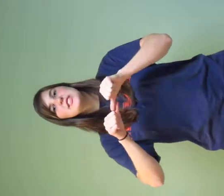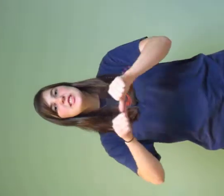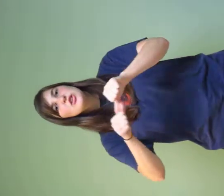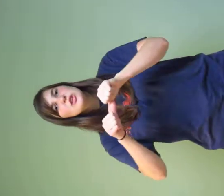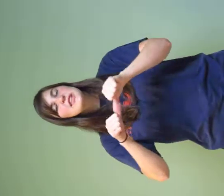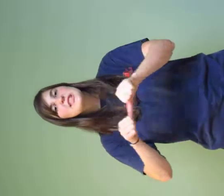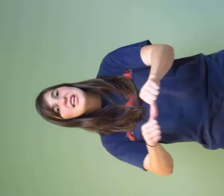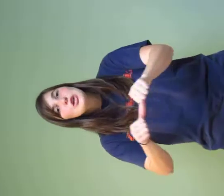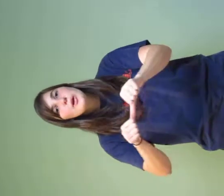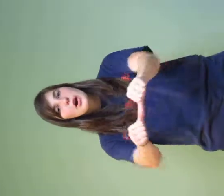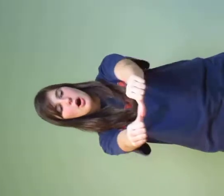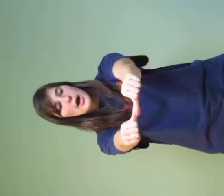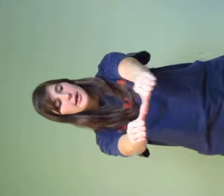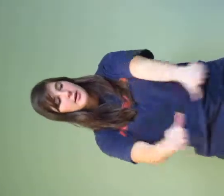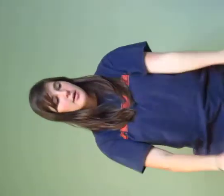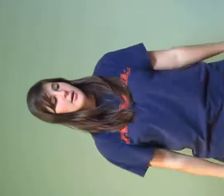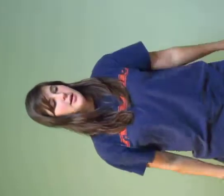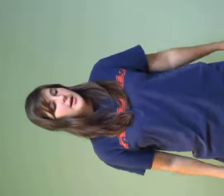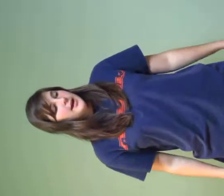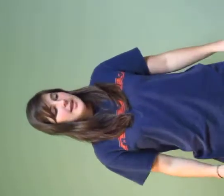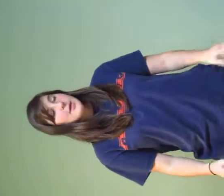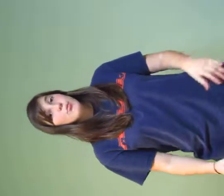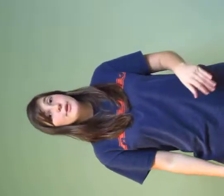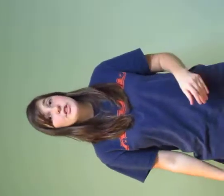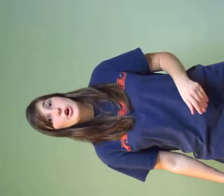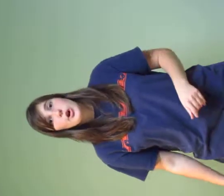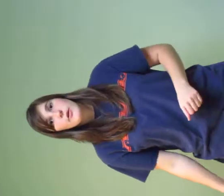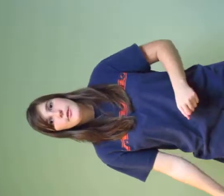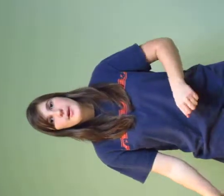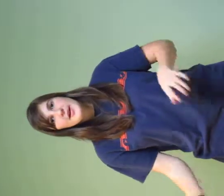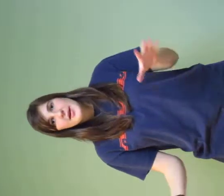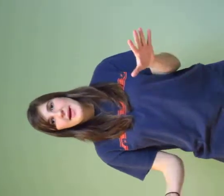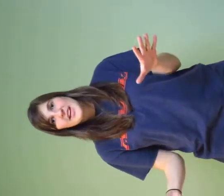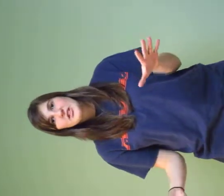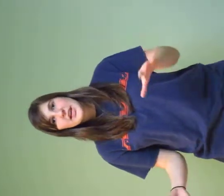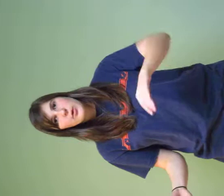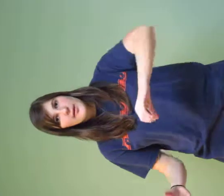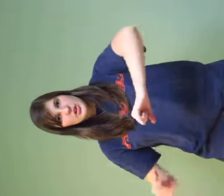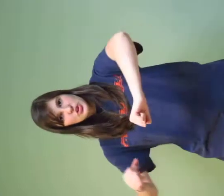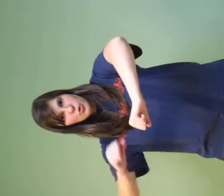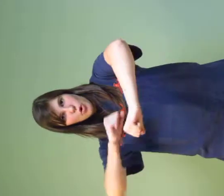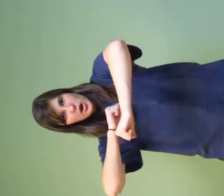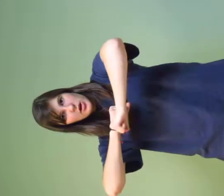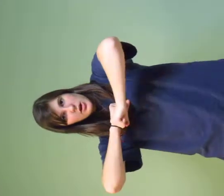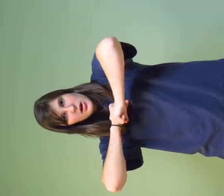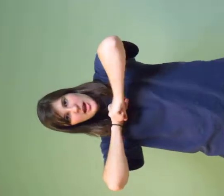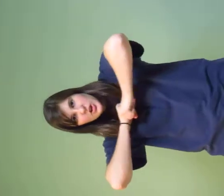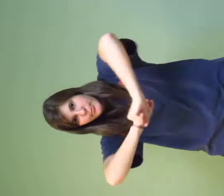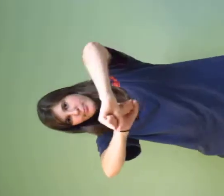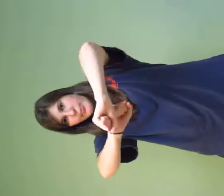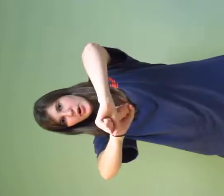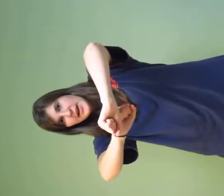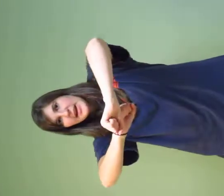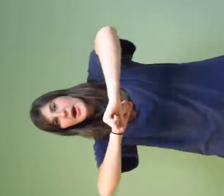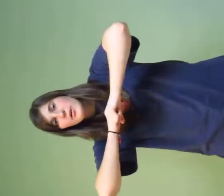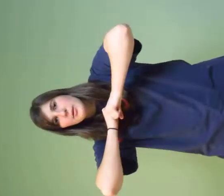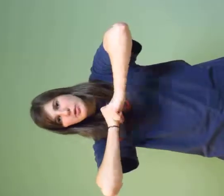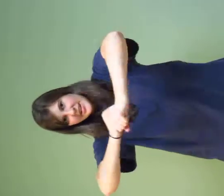still continuing on. And then preserve. Imagine like you have a sword and you're putting it out in